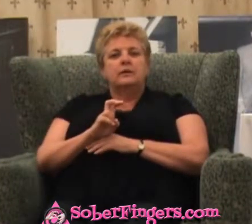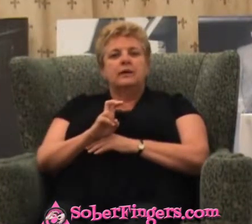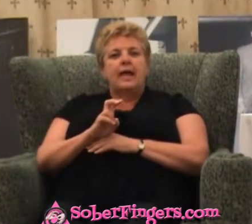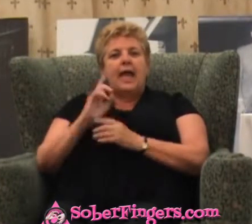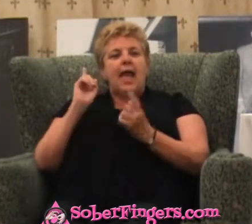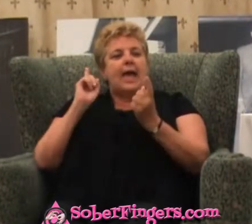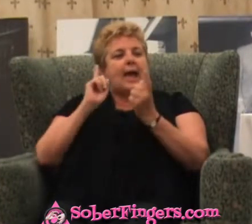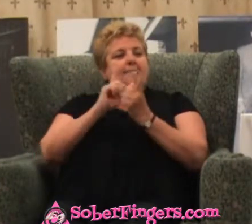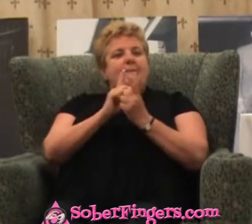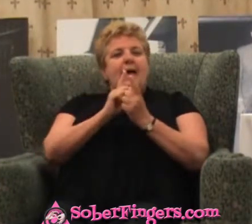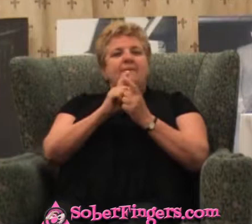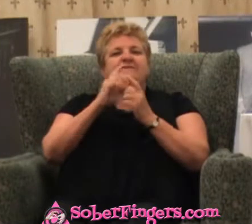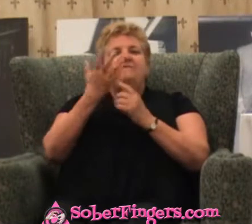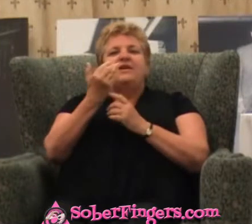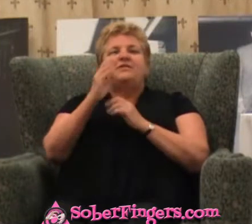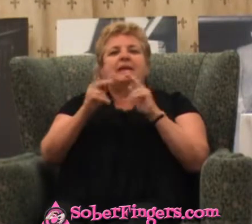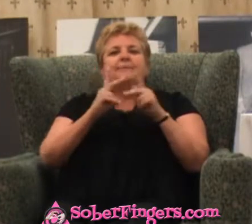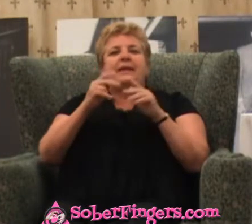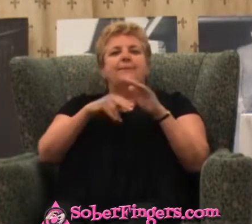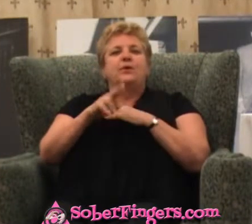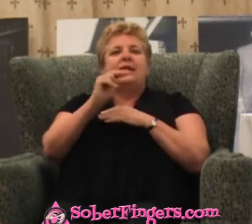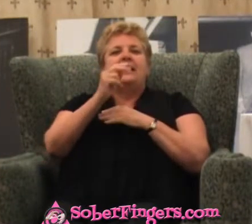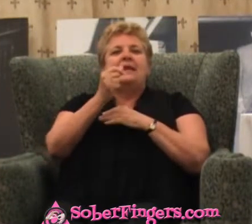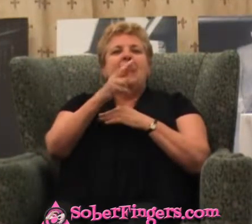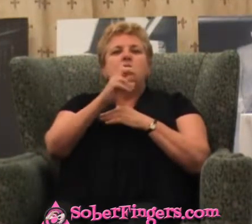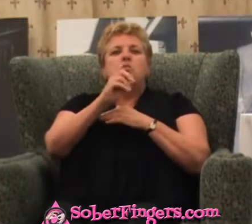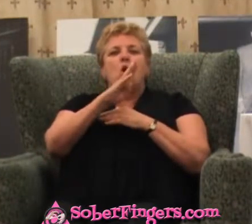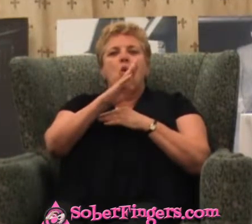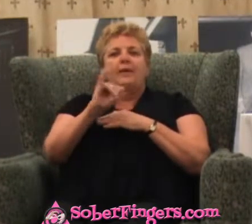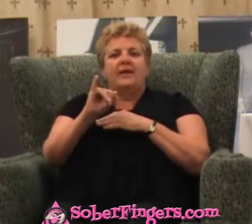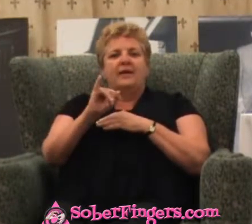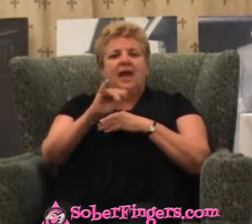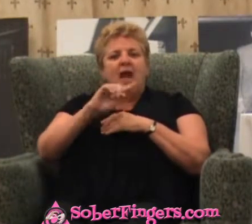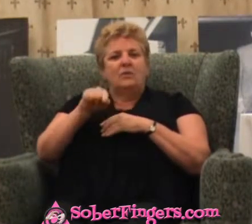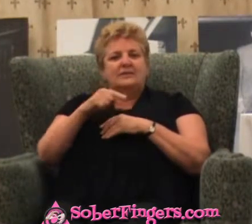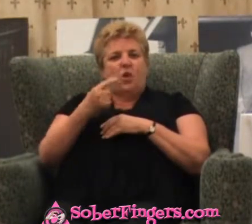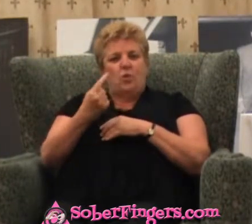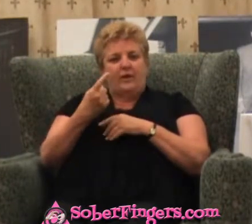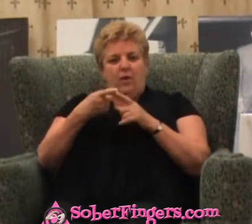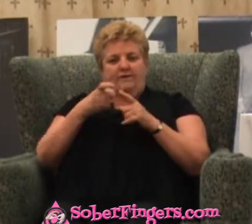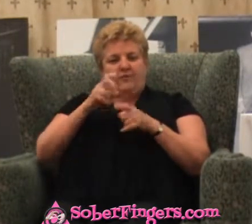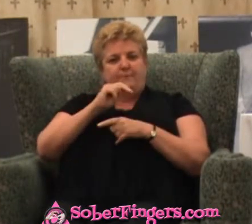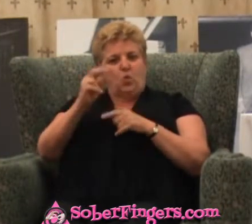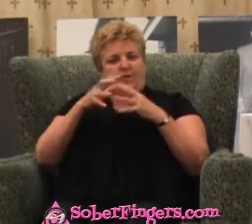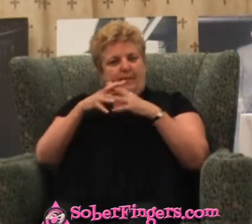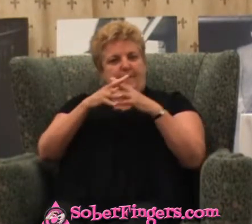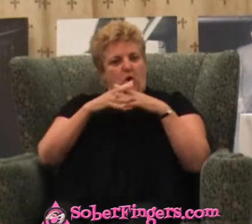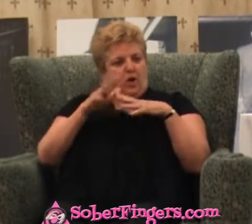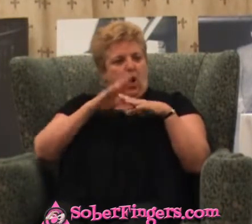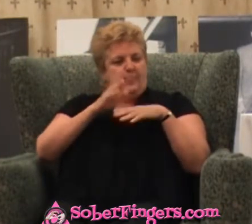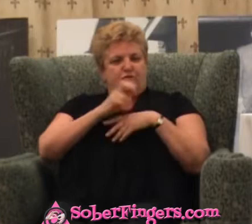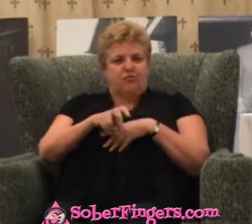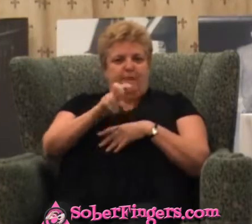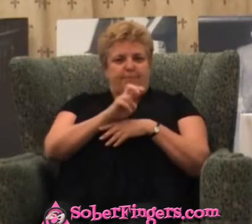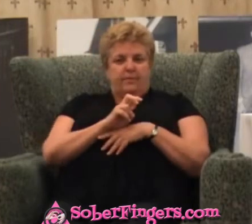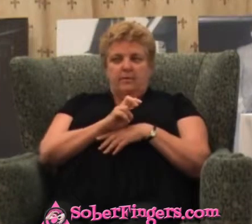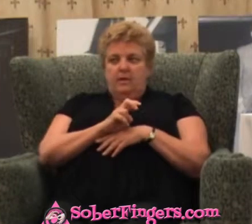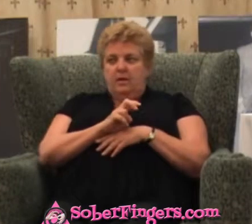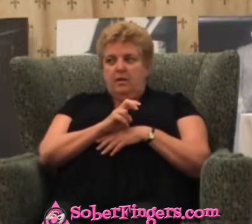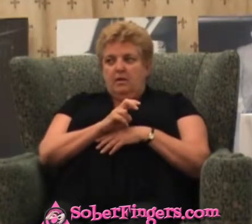in Nairobi. I was the only North American on the trip. But you know, I go with God, so I belong everywhere I go,